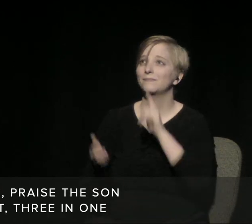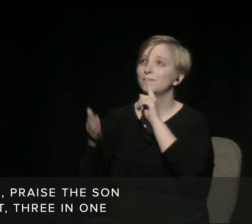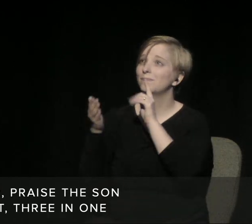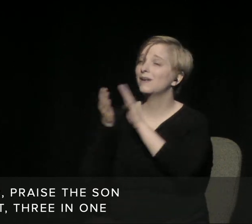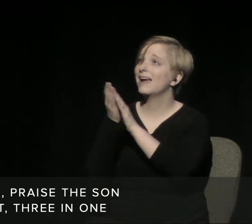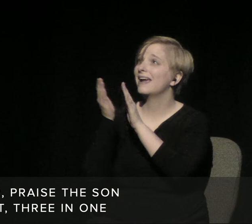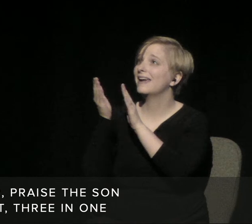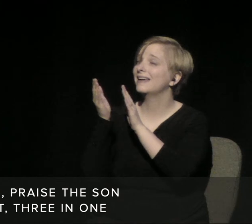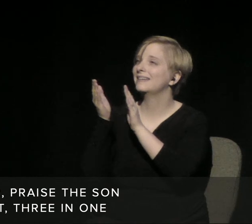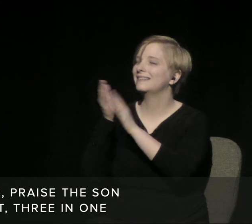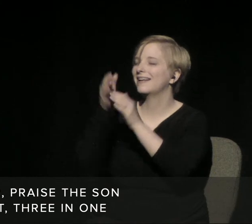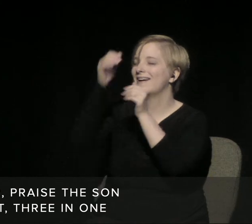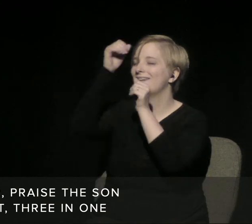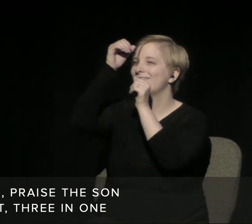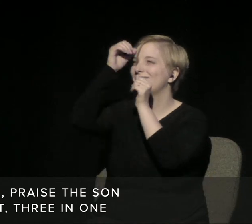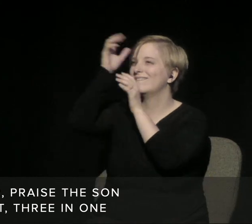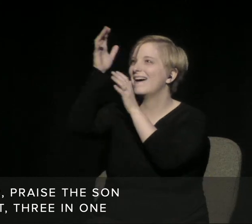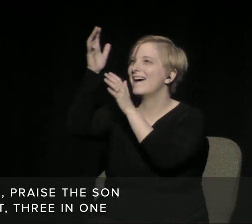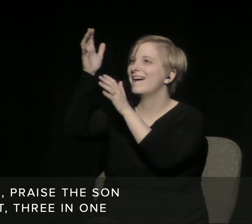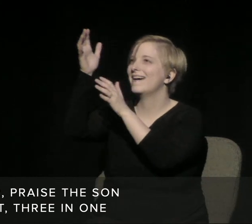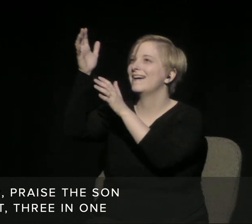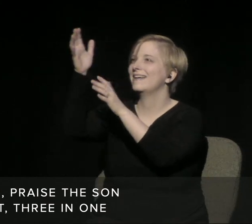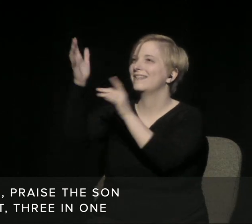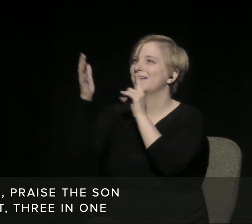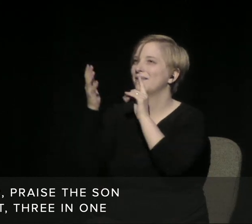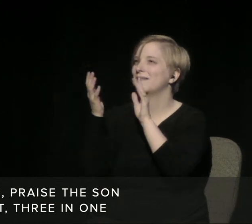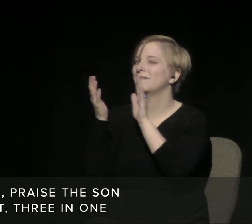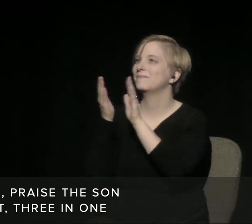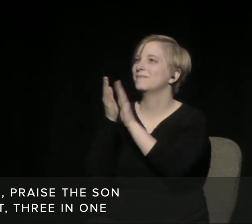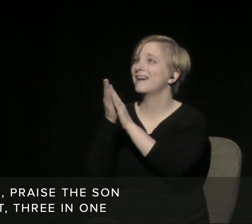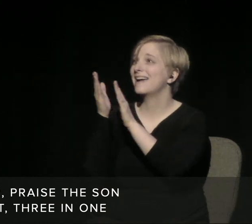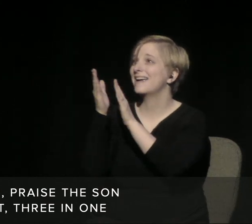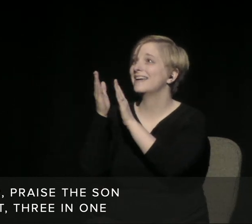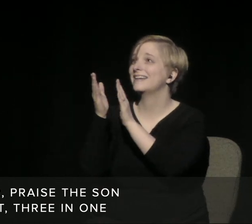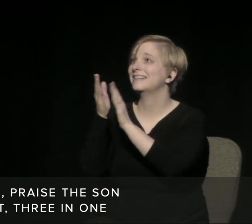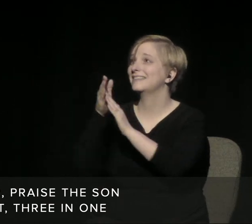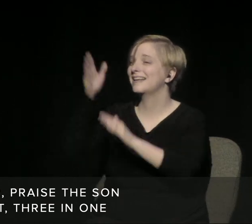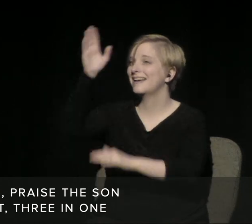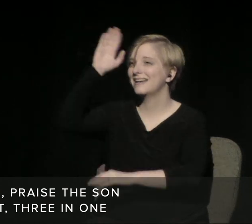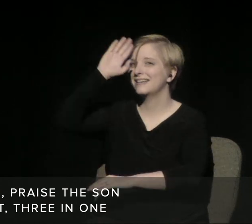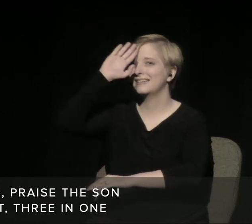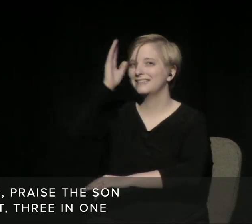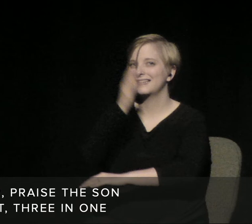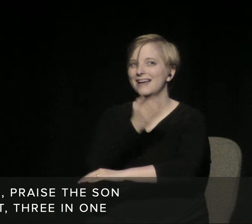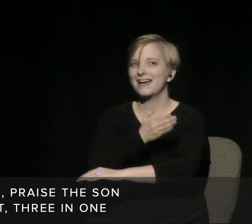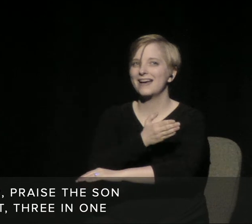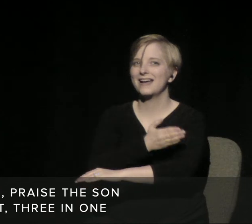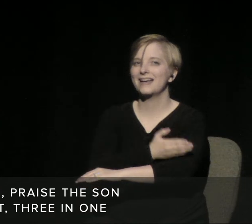Praise the Father, praise